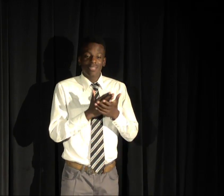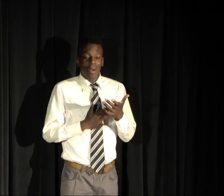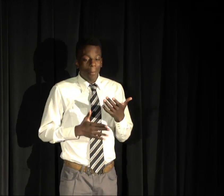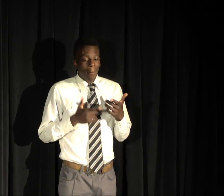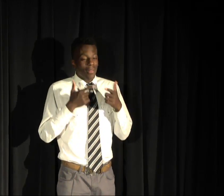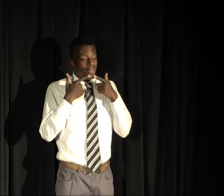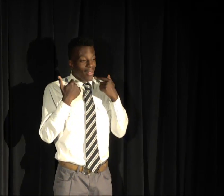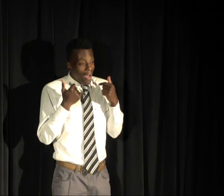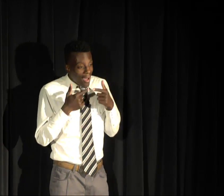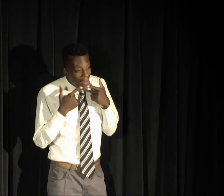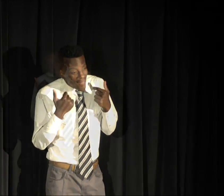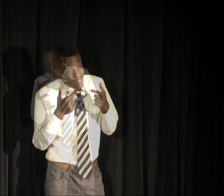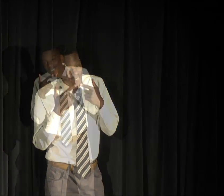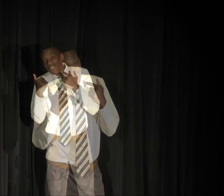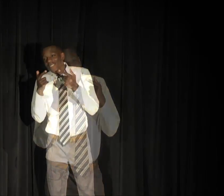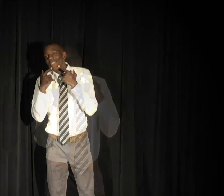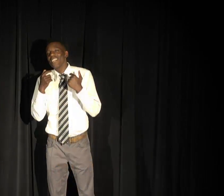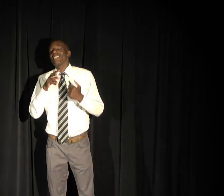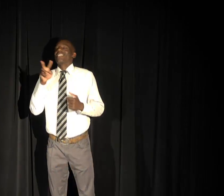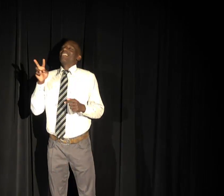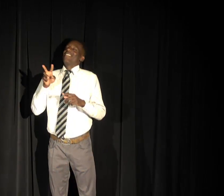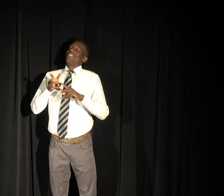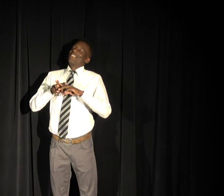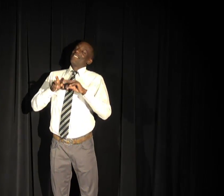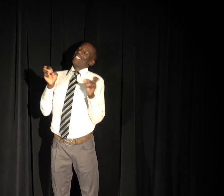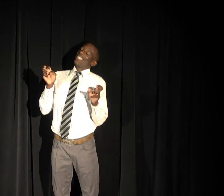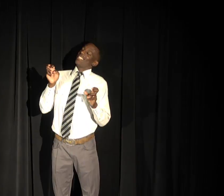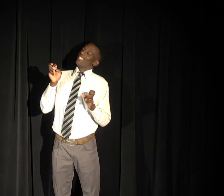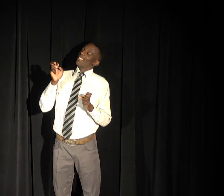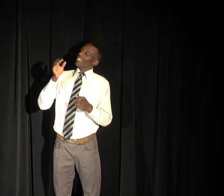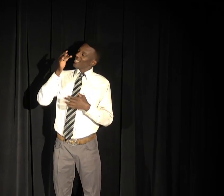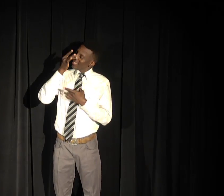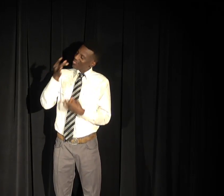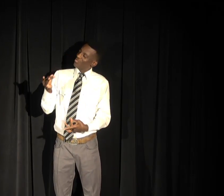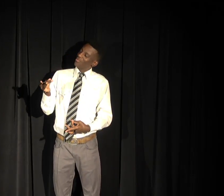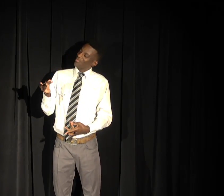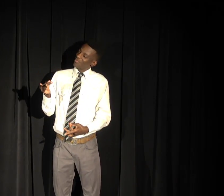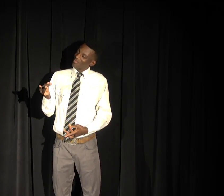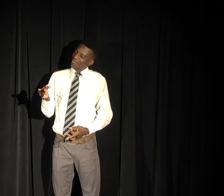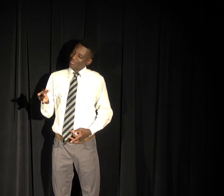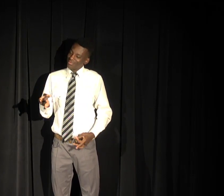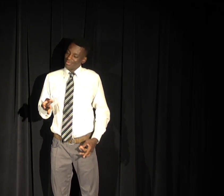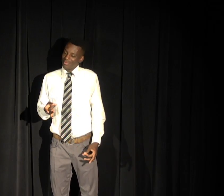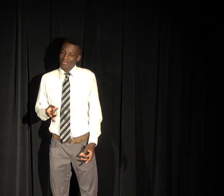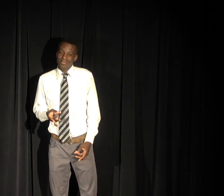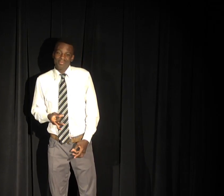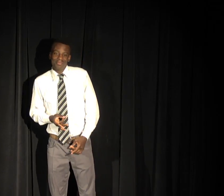that we do for fun, you know, things that make us laugh, some really interesting things.